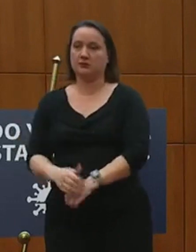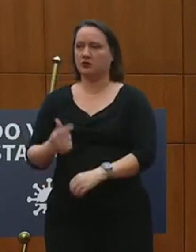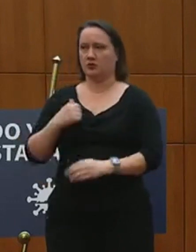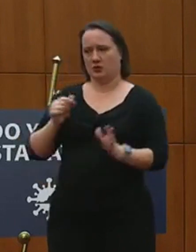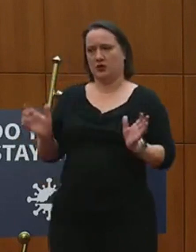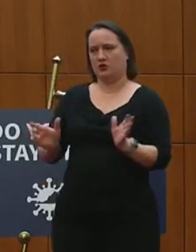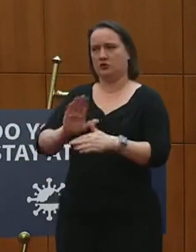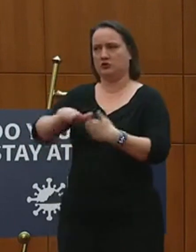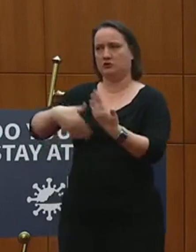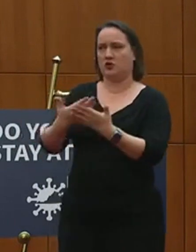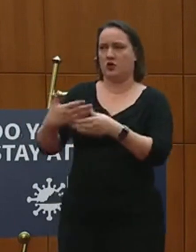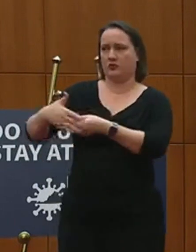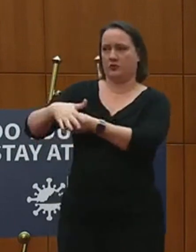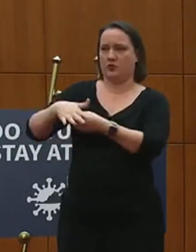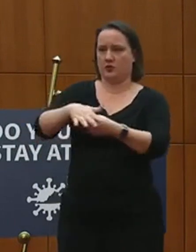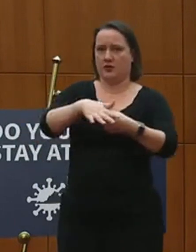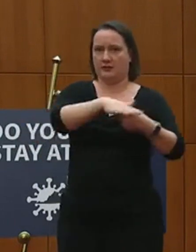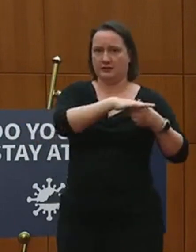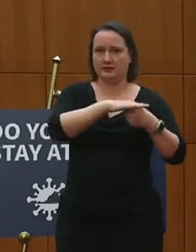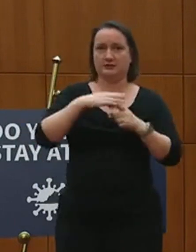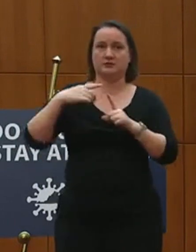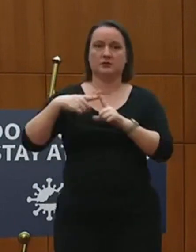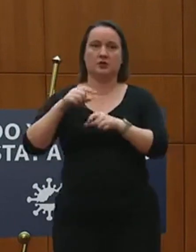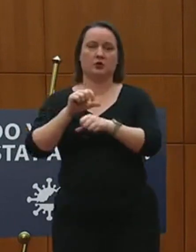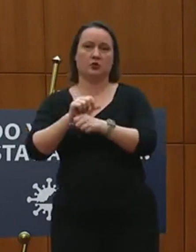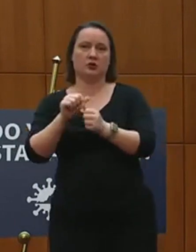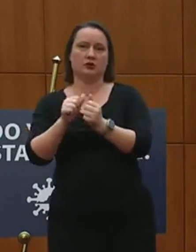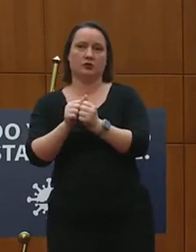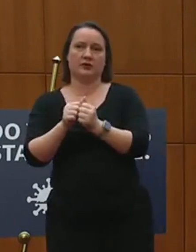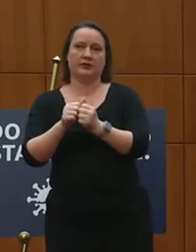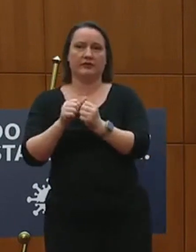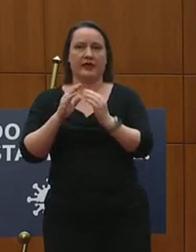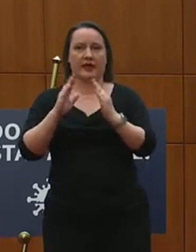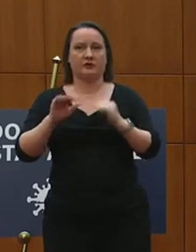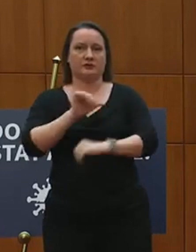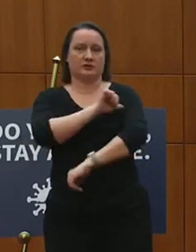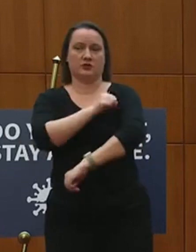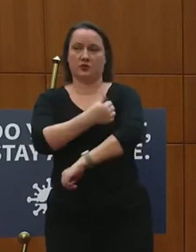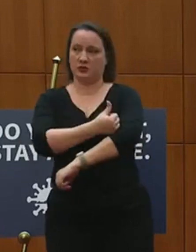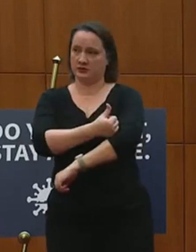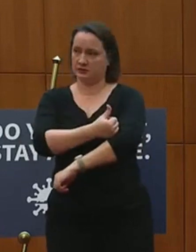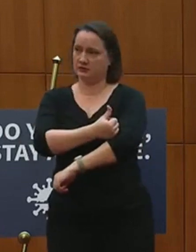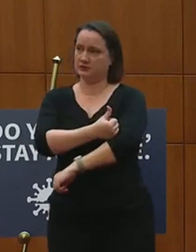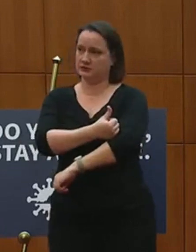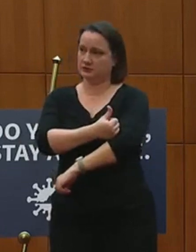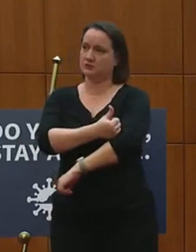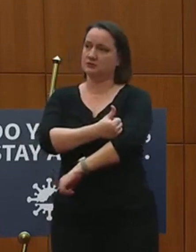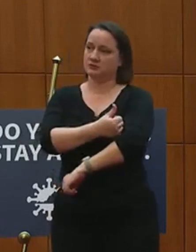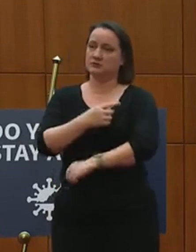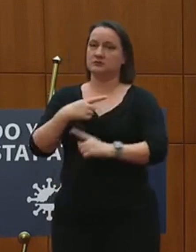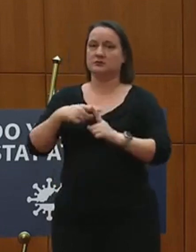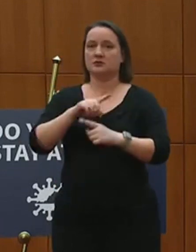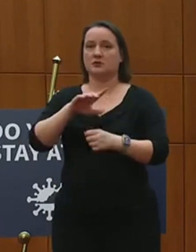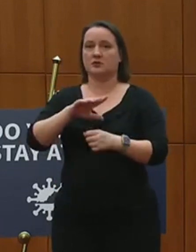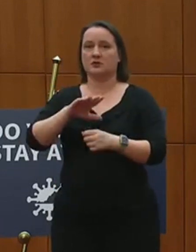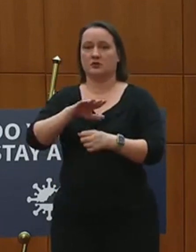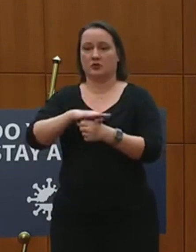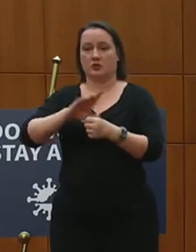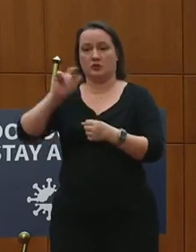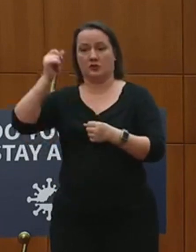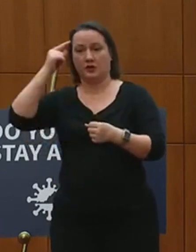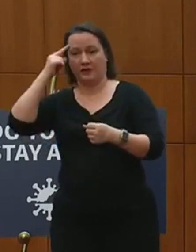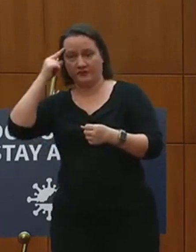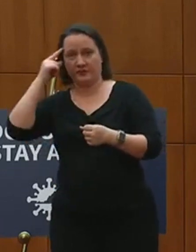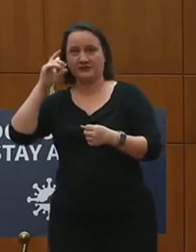the localities and working with the housing authorities and the local governments with the